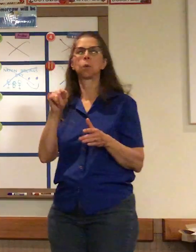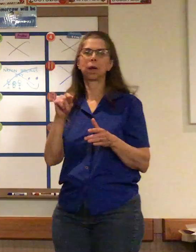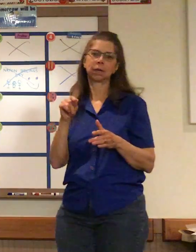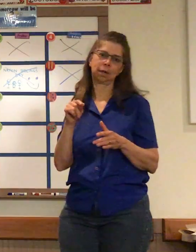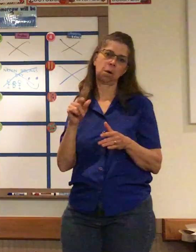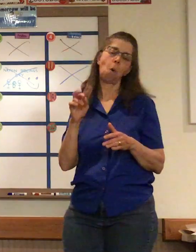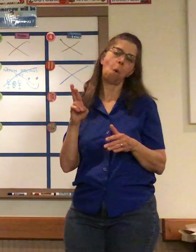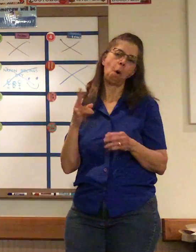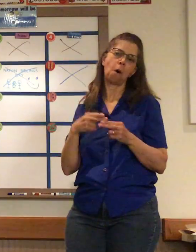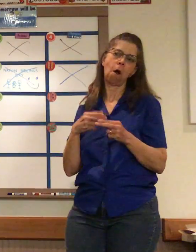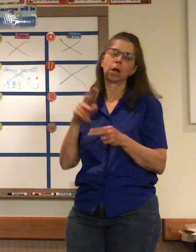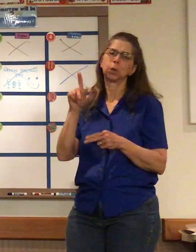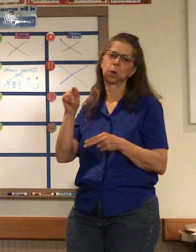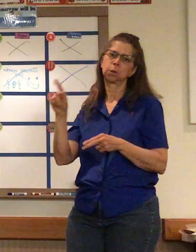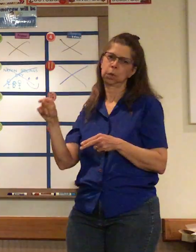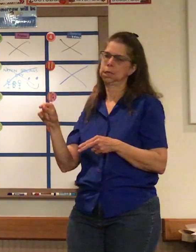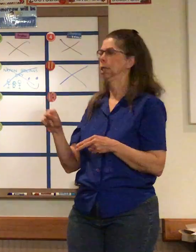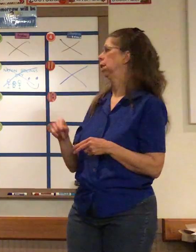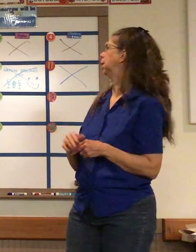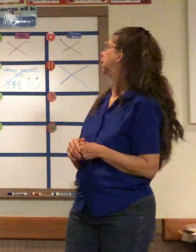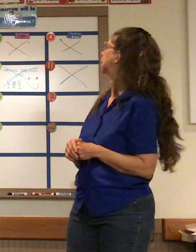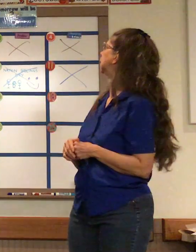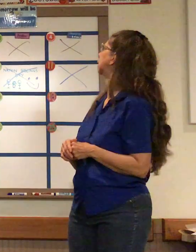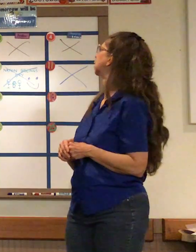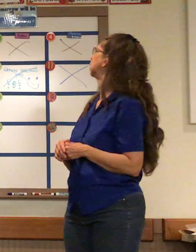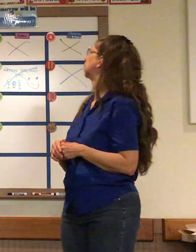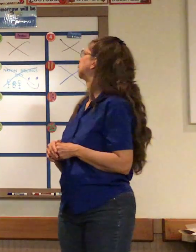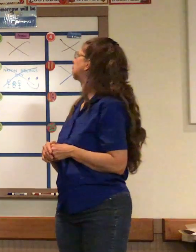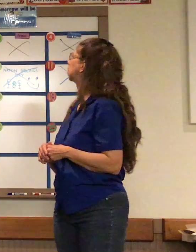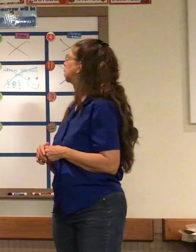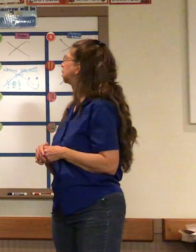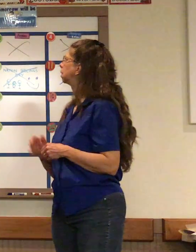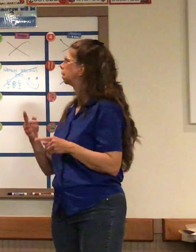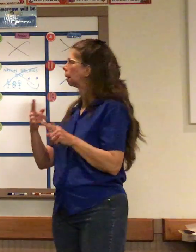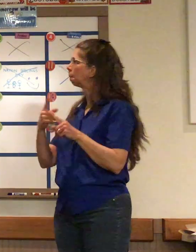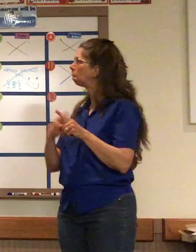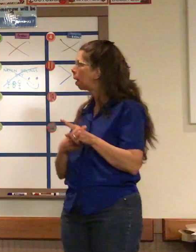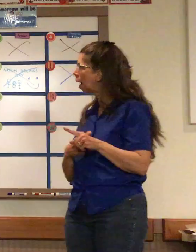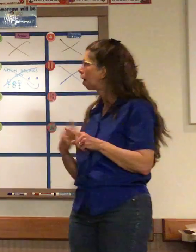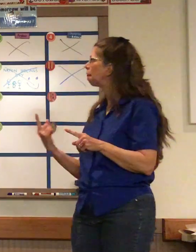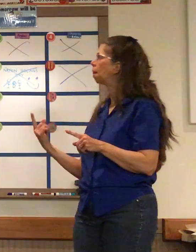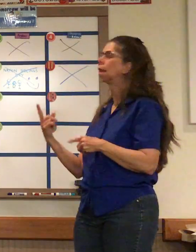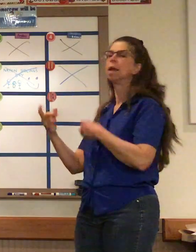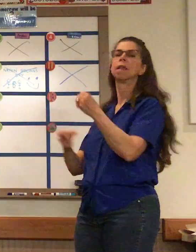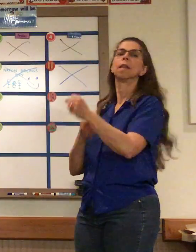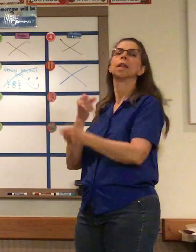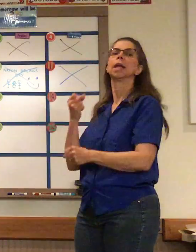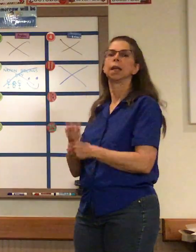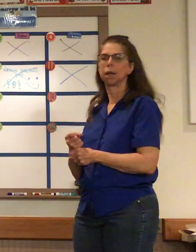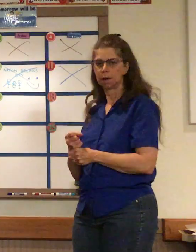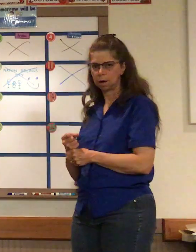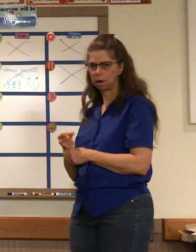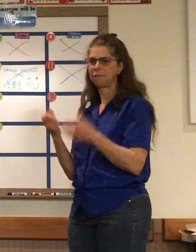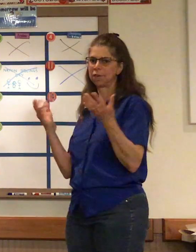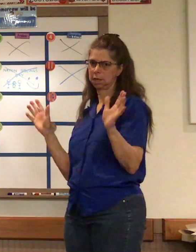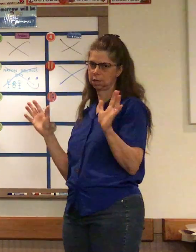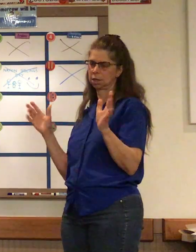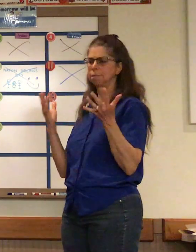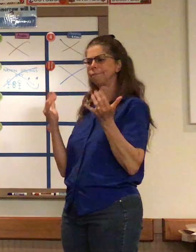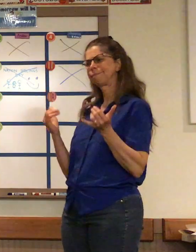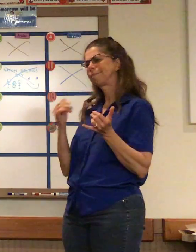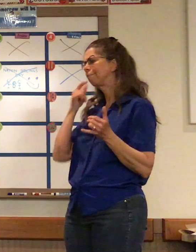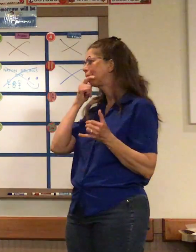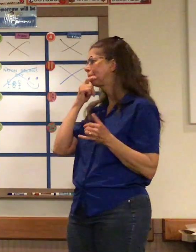2020 or 2020. So we've talked about the month, April. The year is 2020. Let's figure